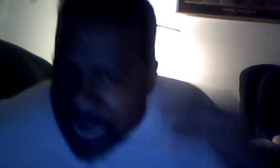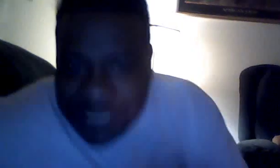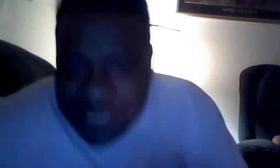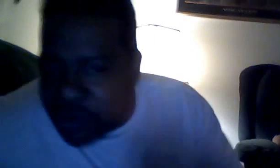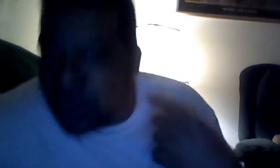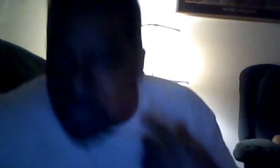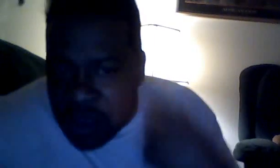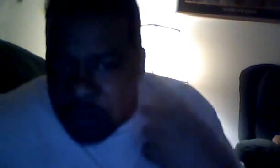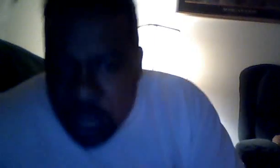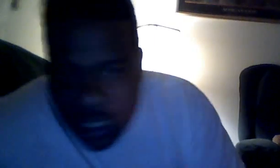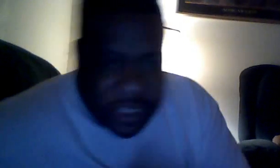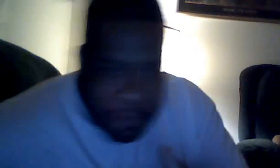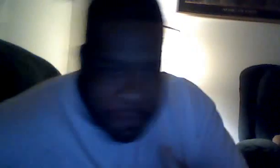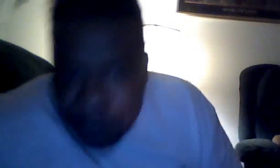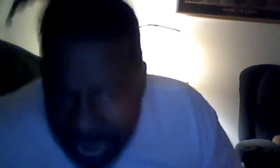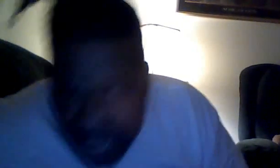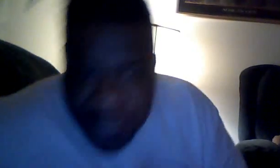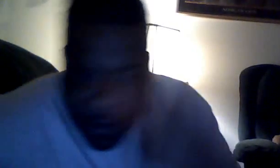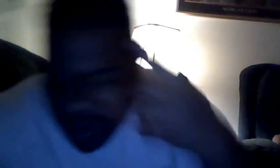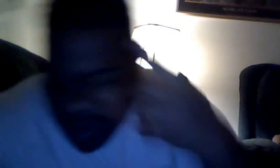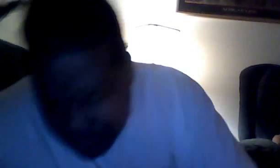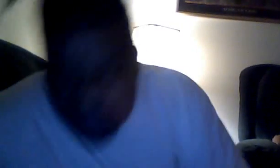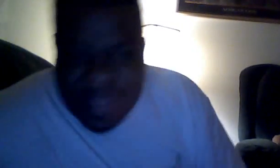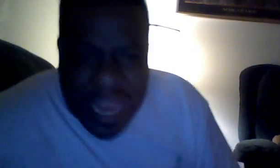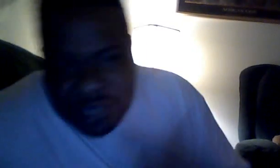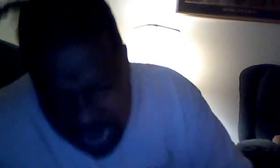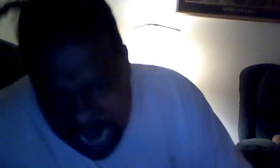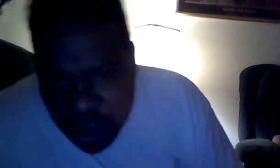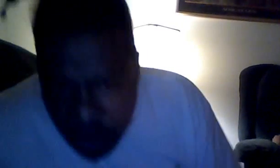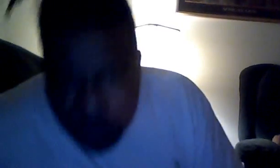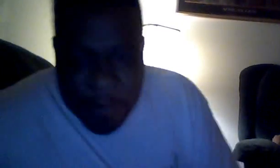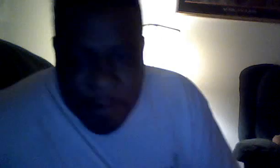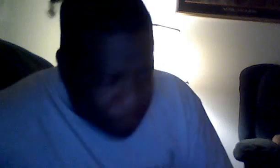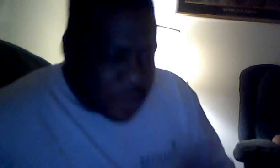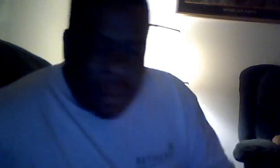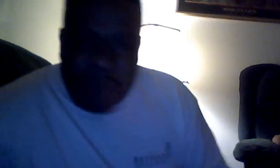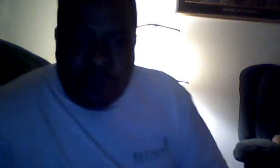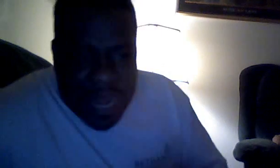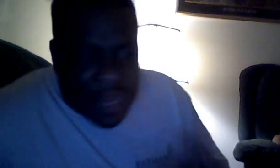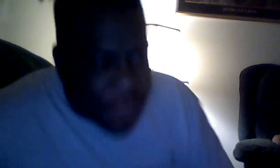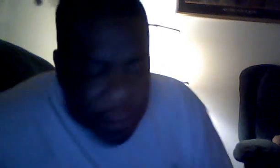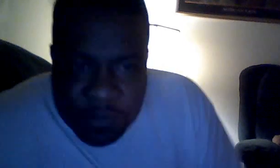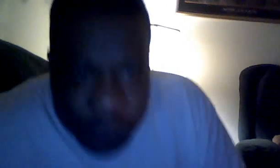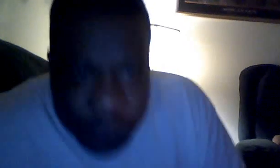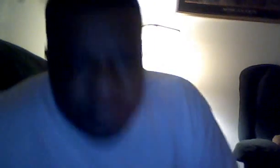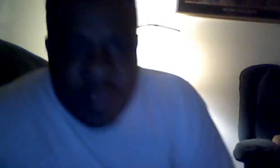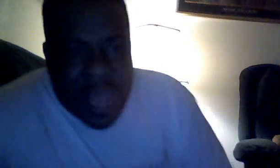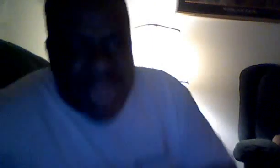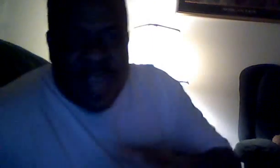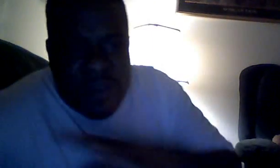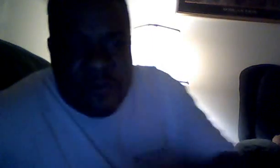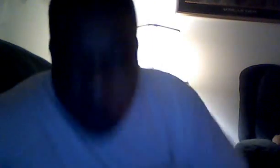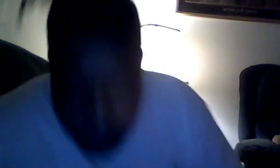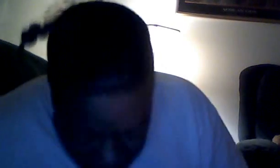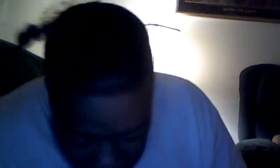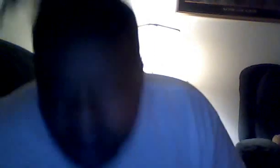the sound of them. Cause it be blending in with everything I'm saying, homie. I'm grinding, nigga. Ain't nothing phony.